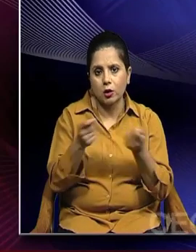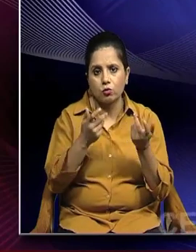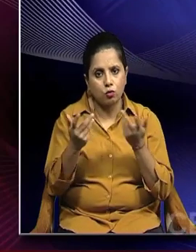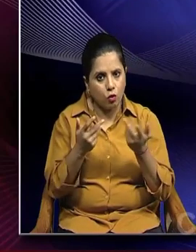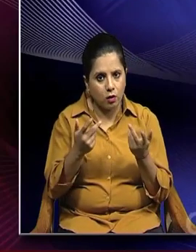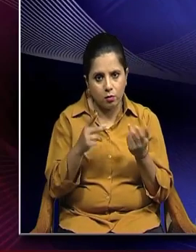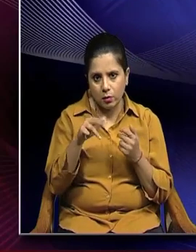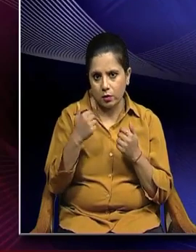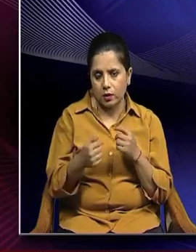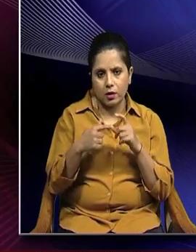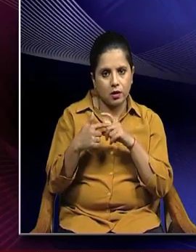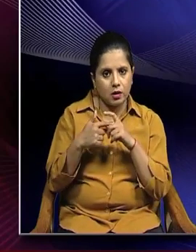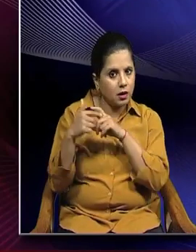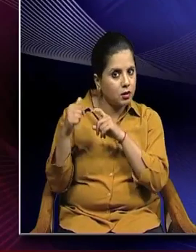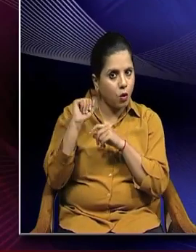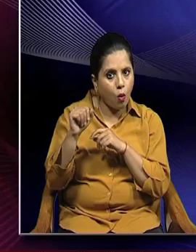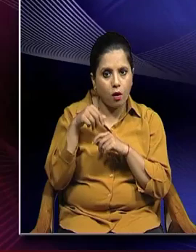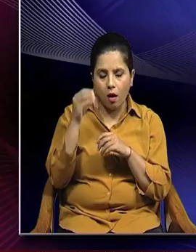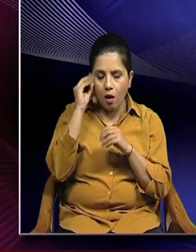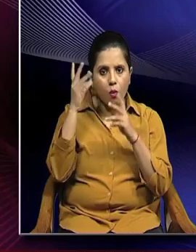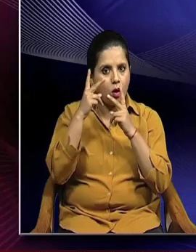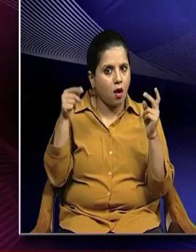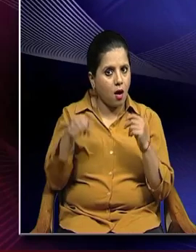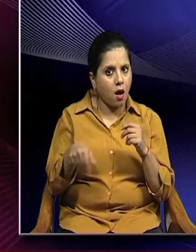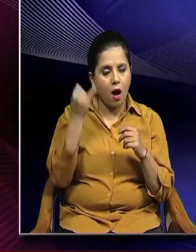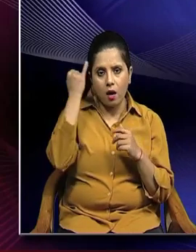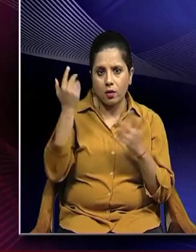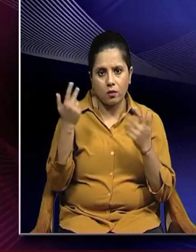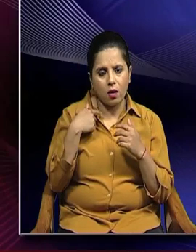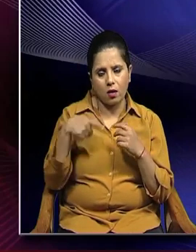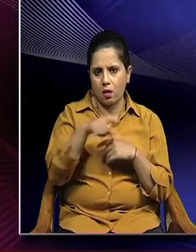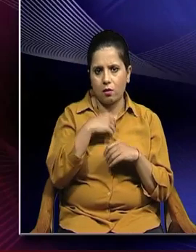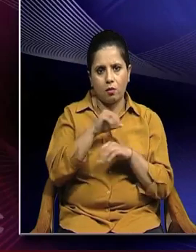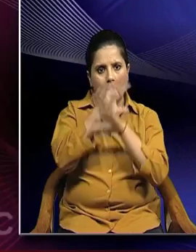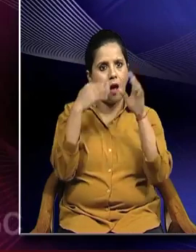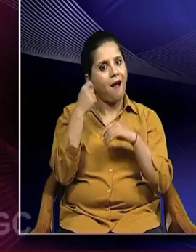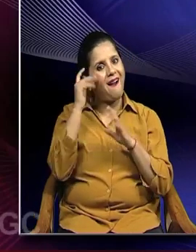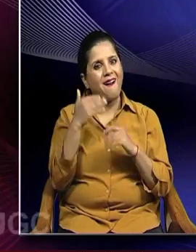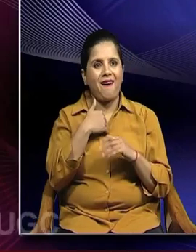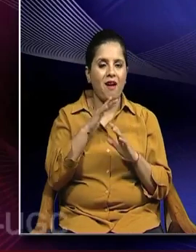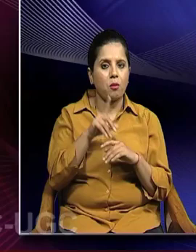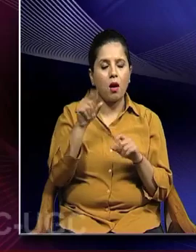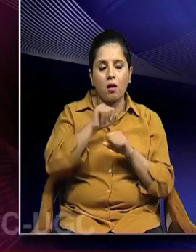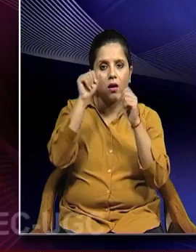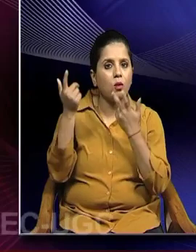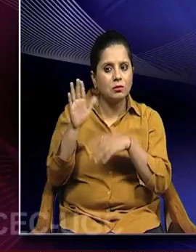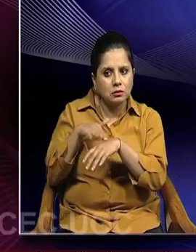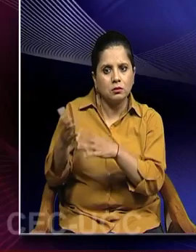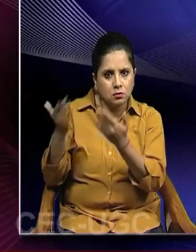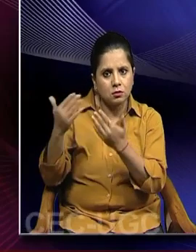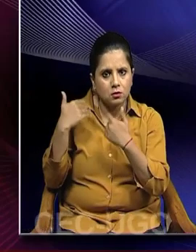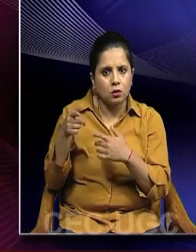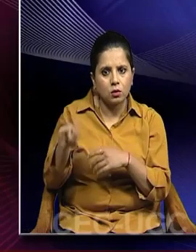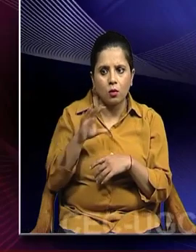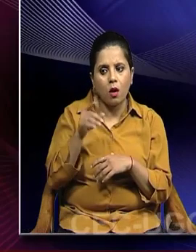is Eastern awakening idea? We are enlightened, no doubt, but what about the awakening? To what extent you are